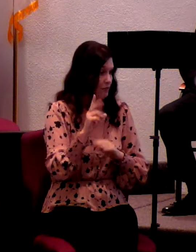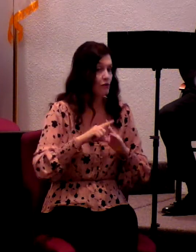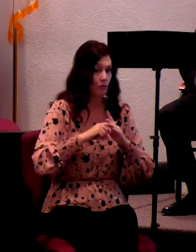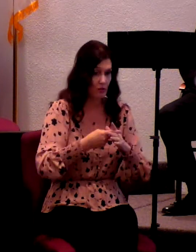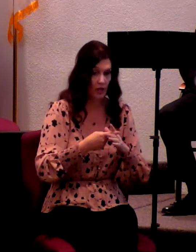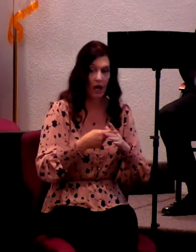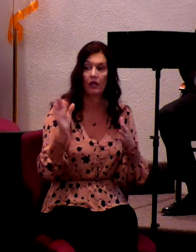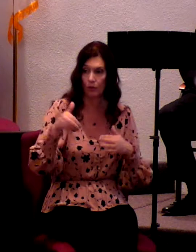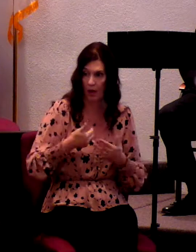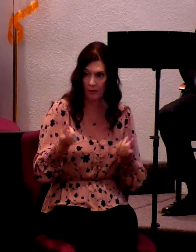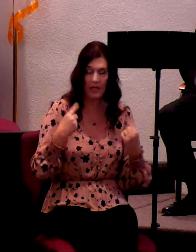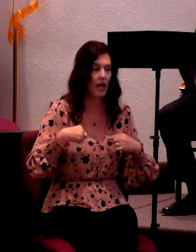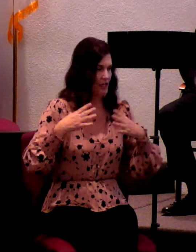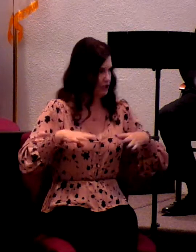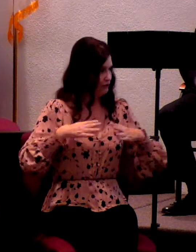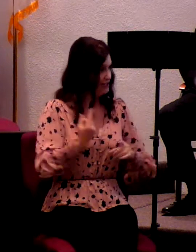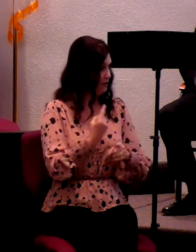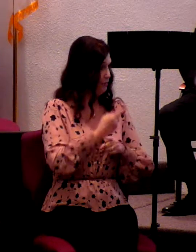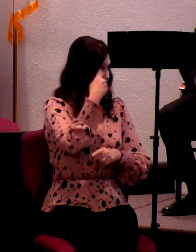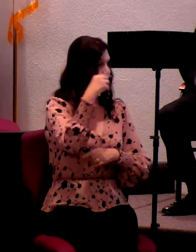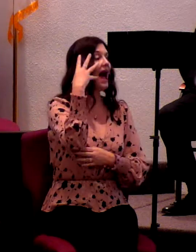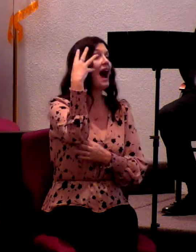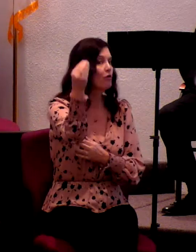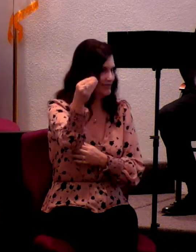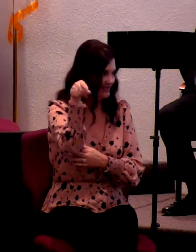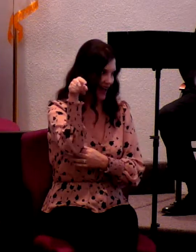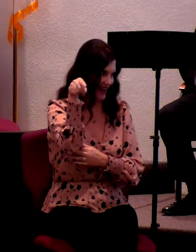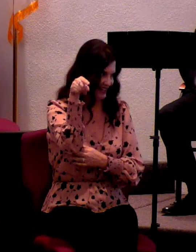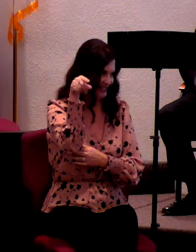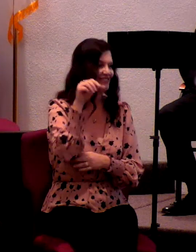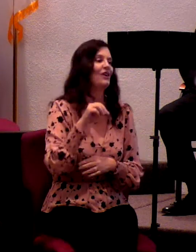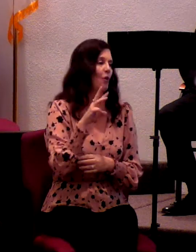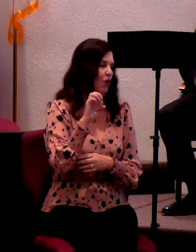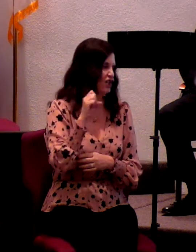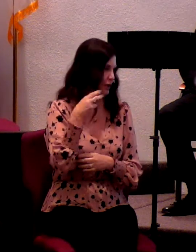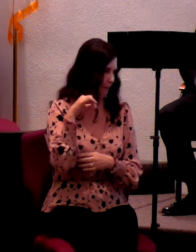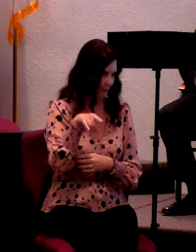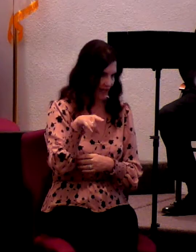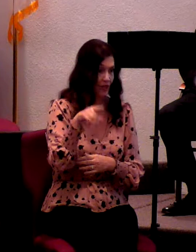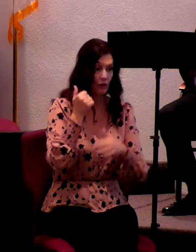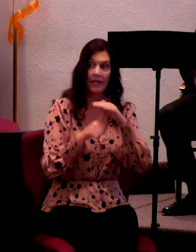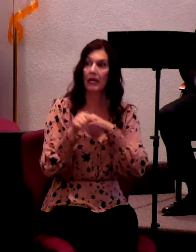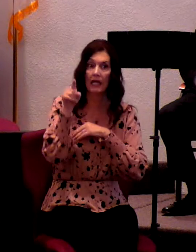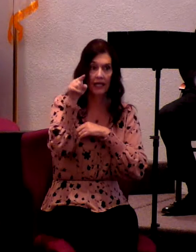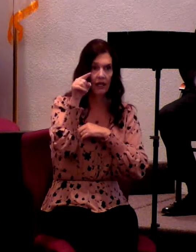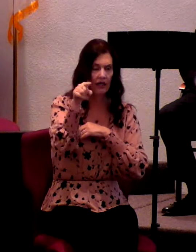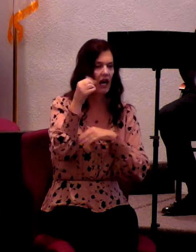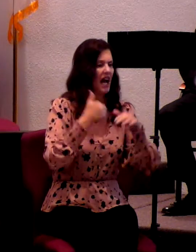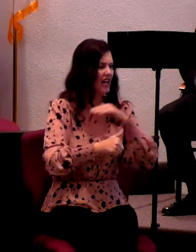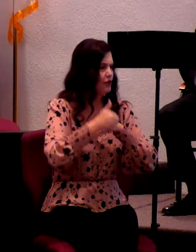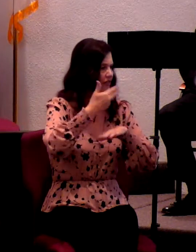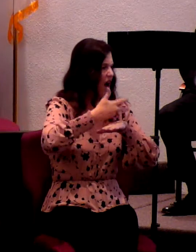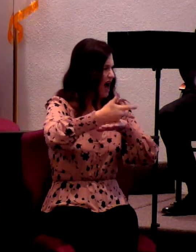come dressed appropriately for outside worship, and we'll be over here under the auto pavilion